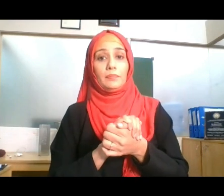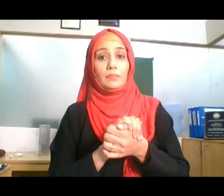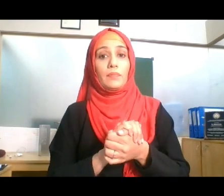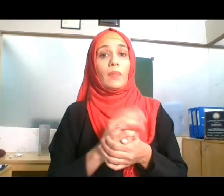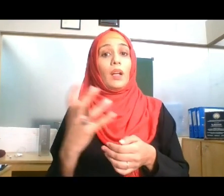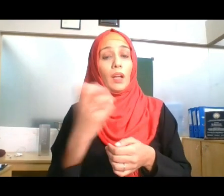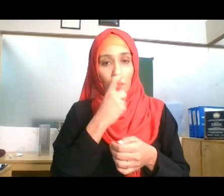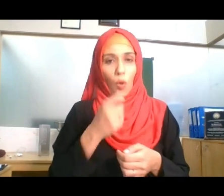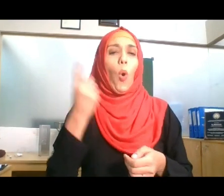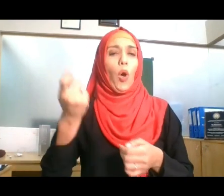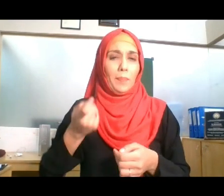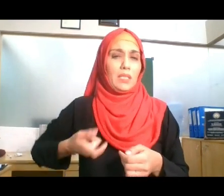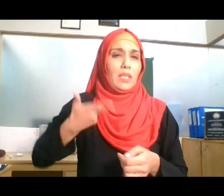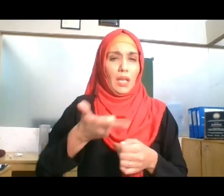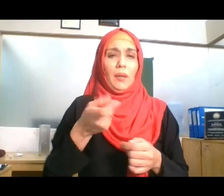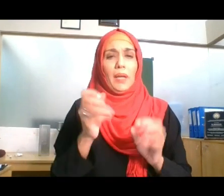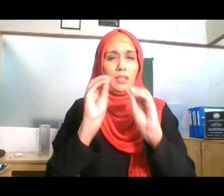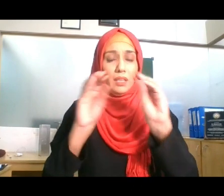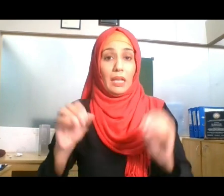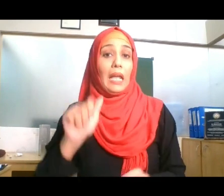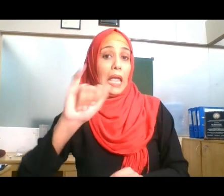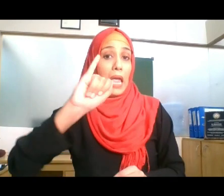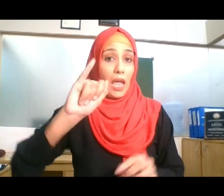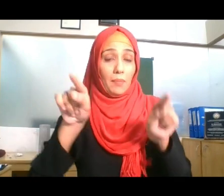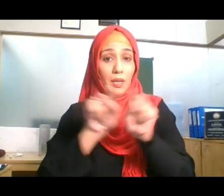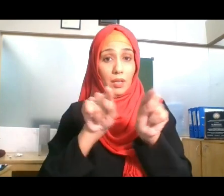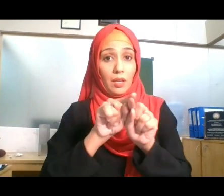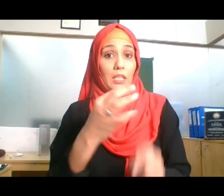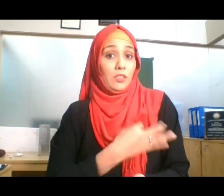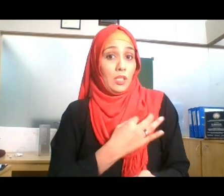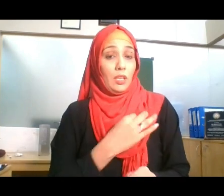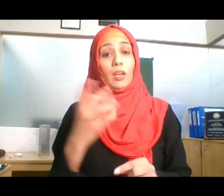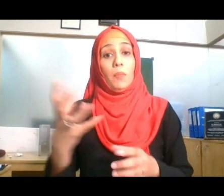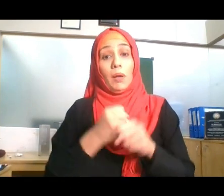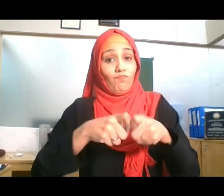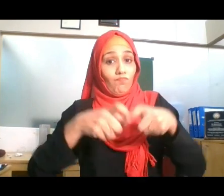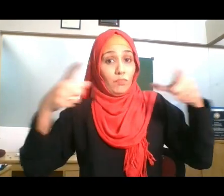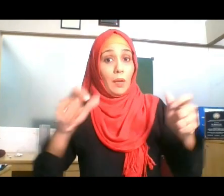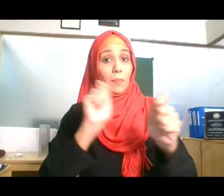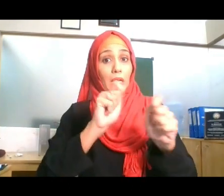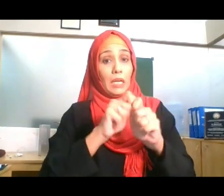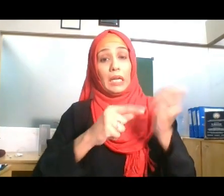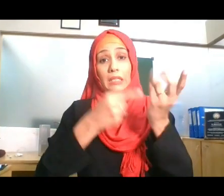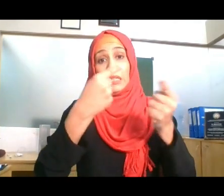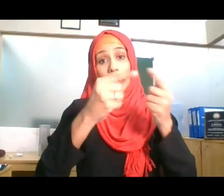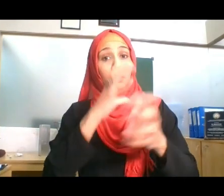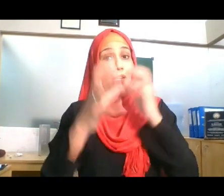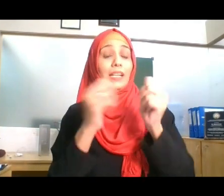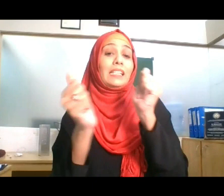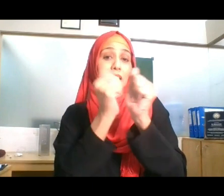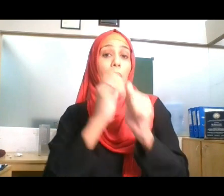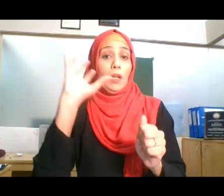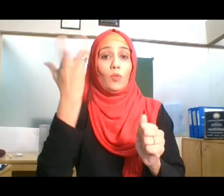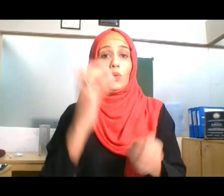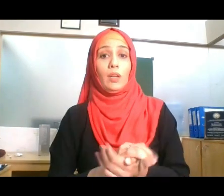further investment at the intersection of AI and accessibility will be vital for building technologies at a global scale that